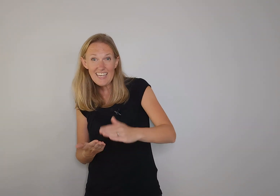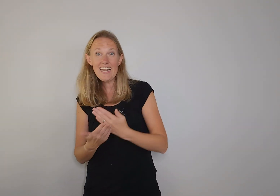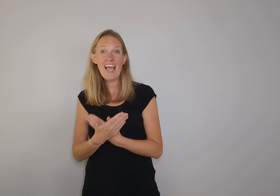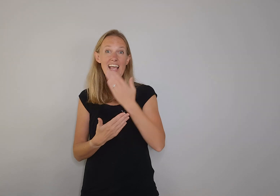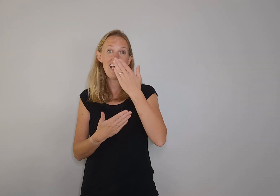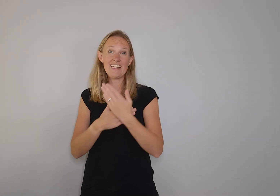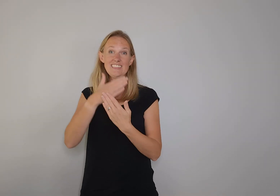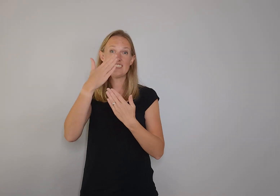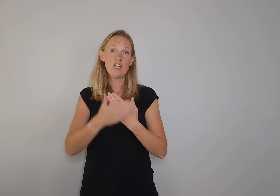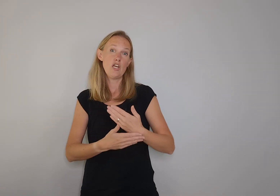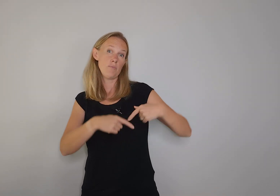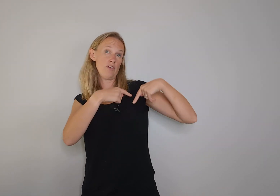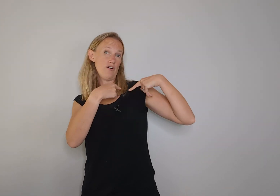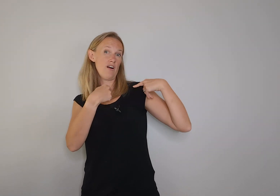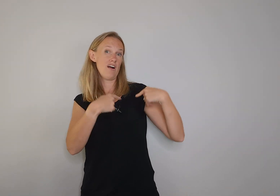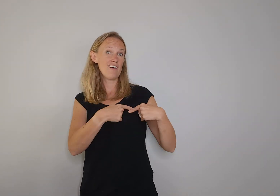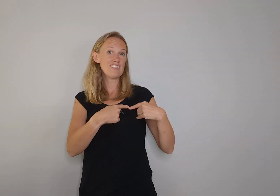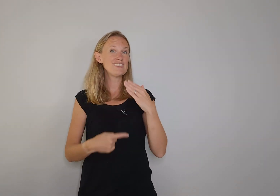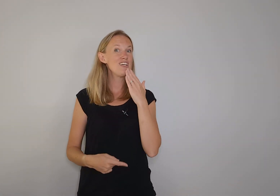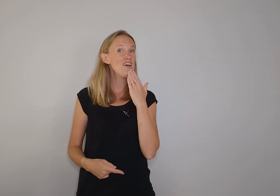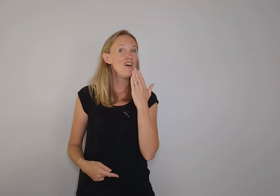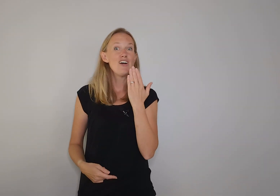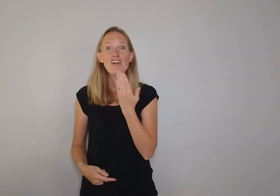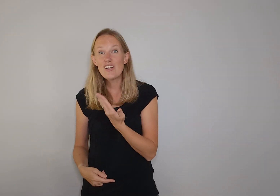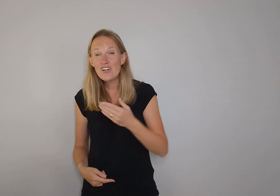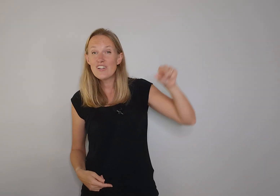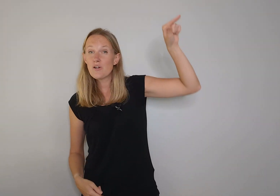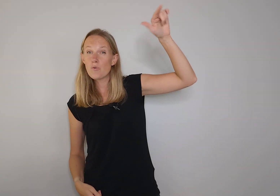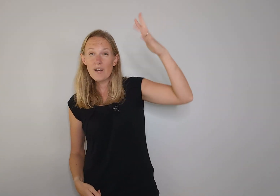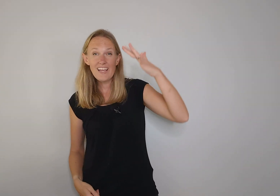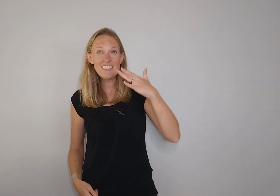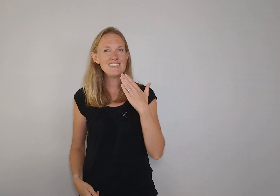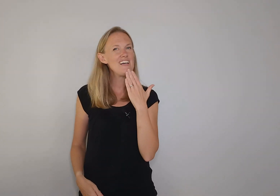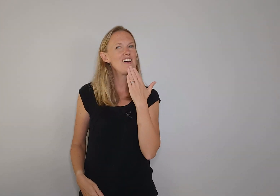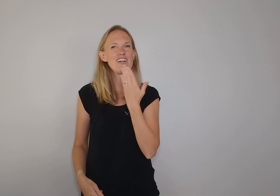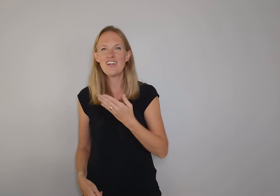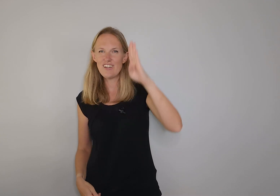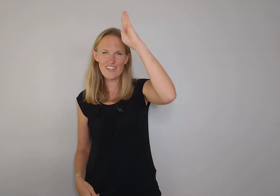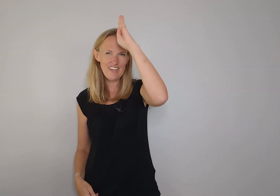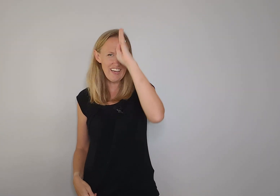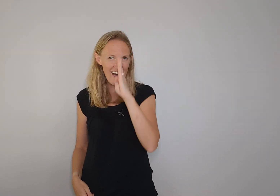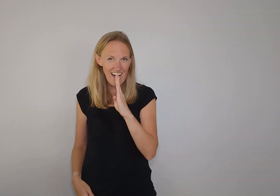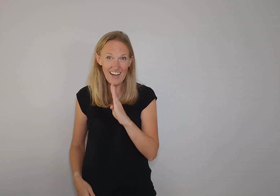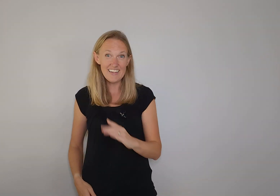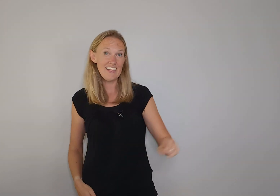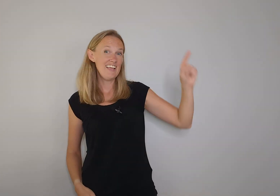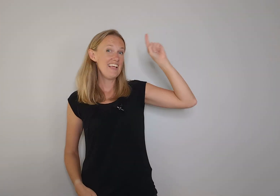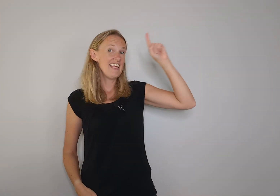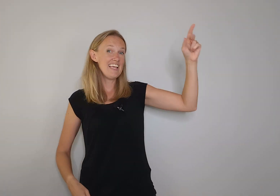clean hands, pure hearts, good grace, good God.